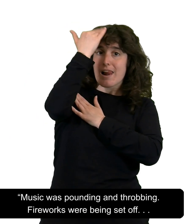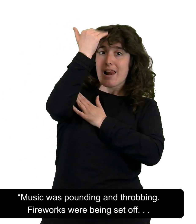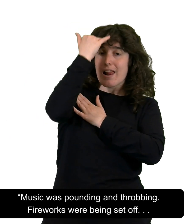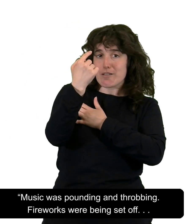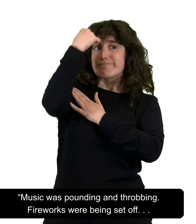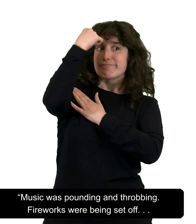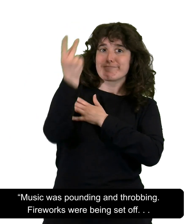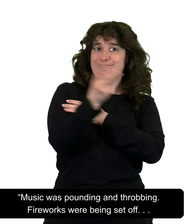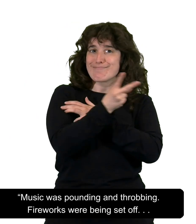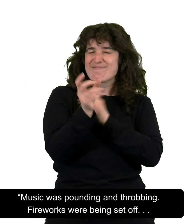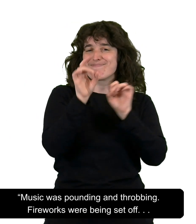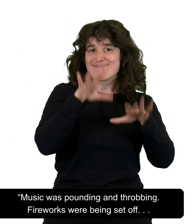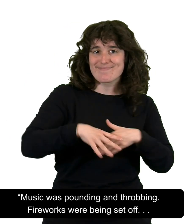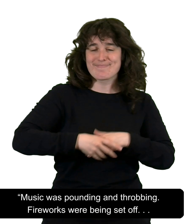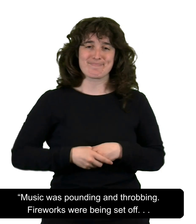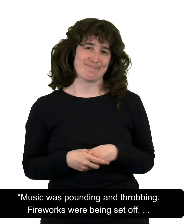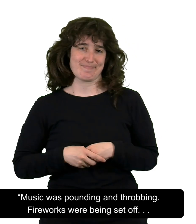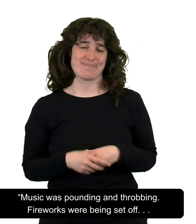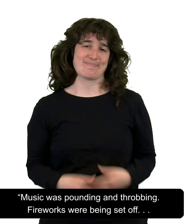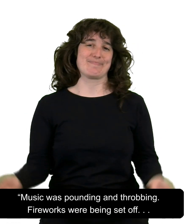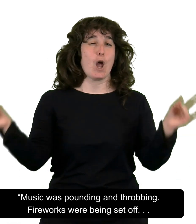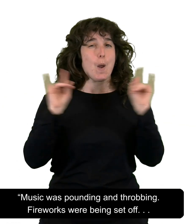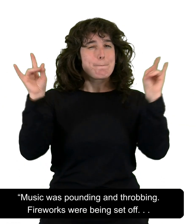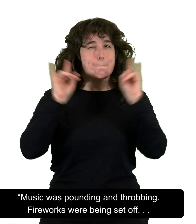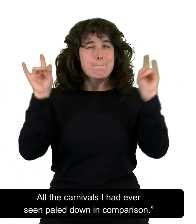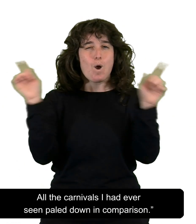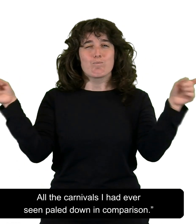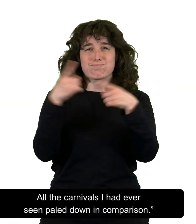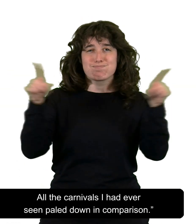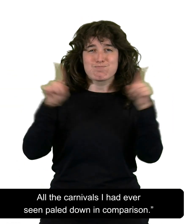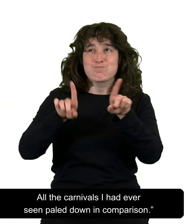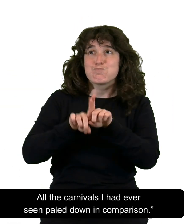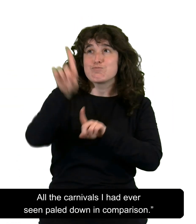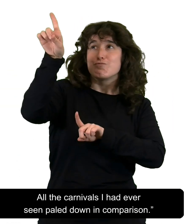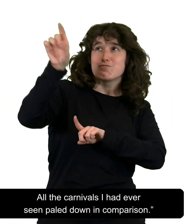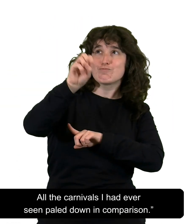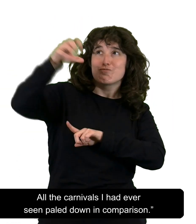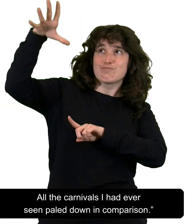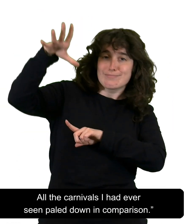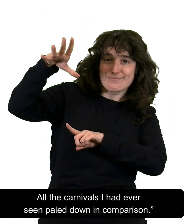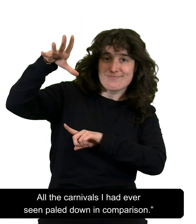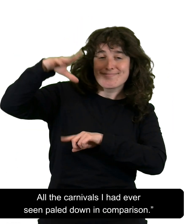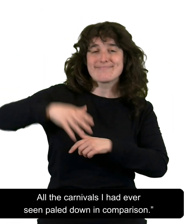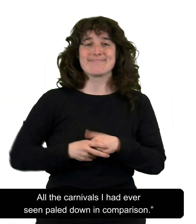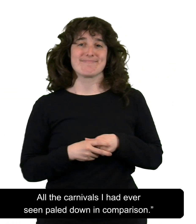Music was pounding and throbbing. Fireworks were being set off. All the carnivals I had ever seen paled down in